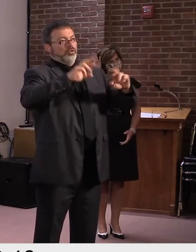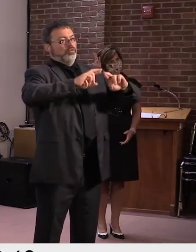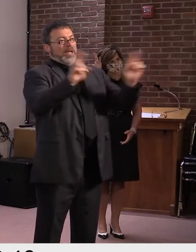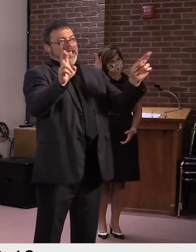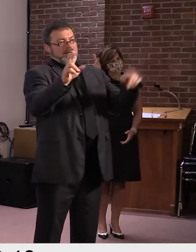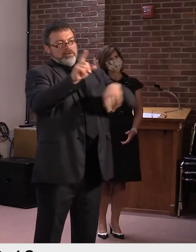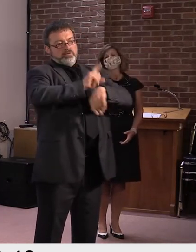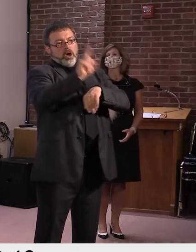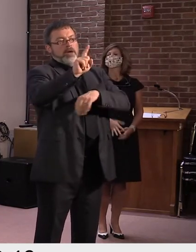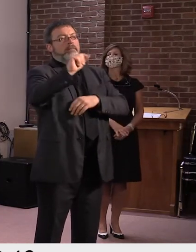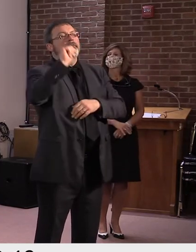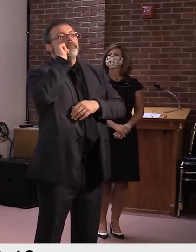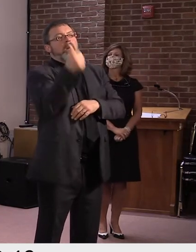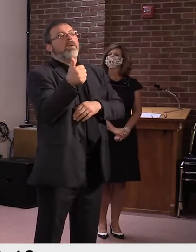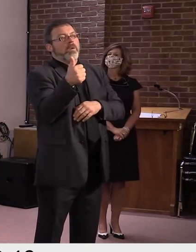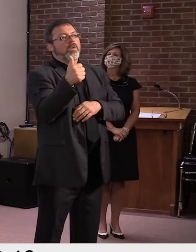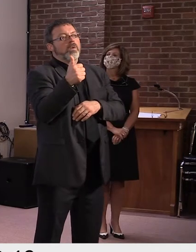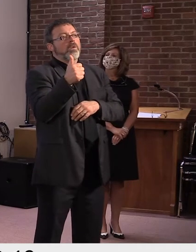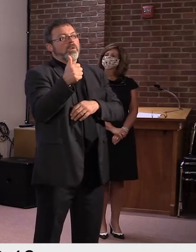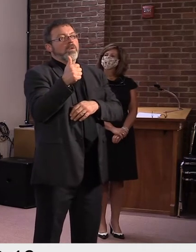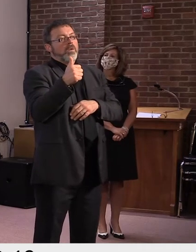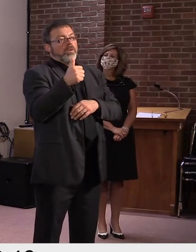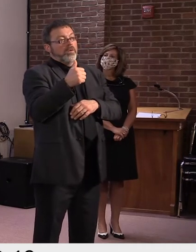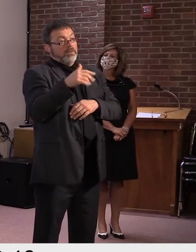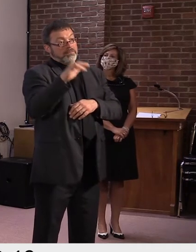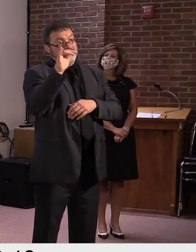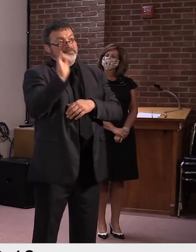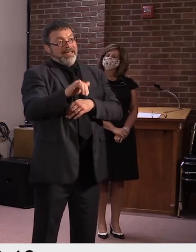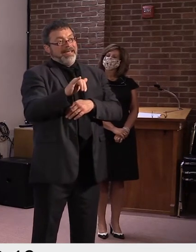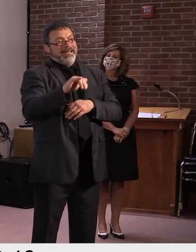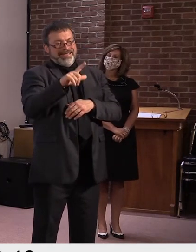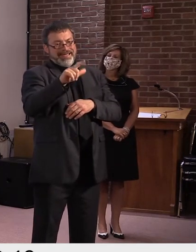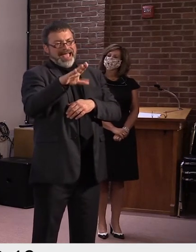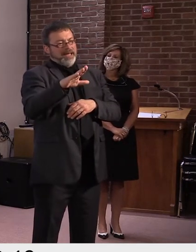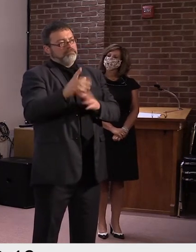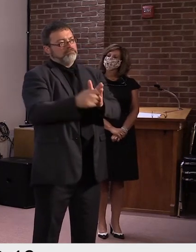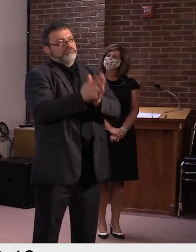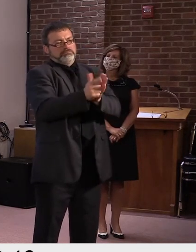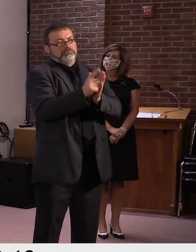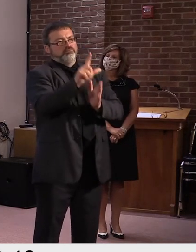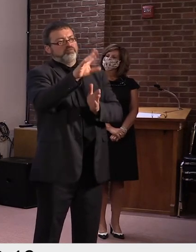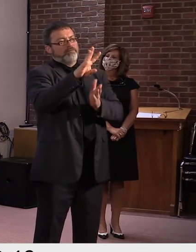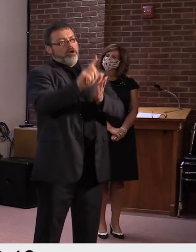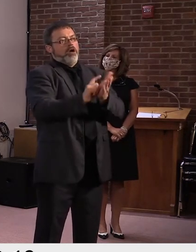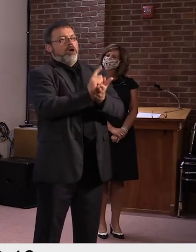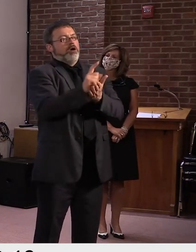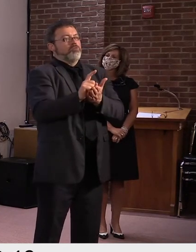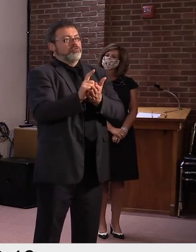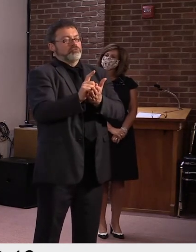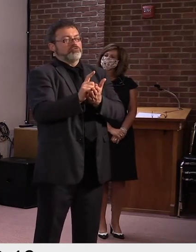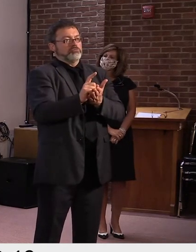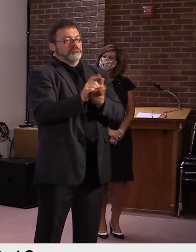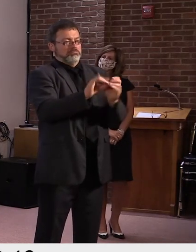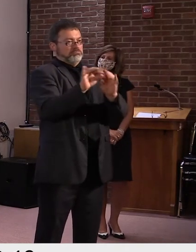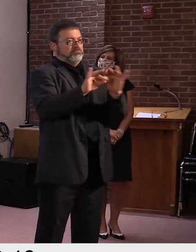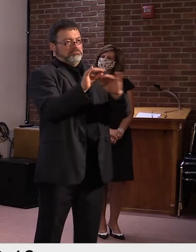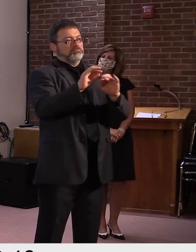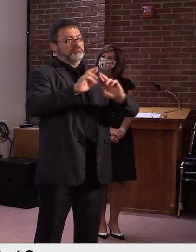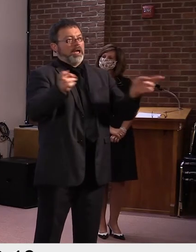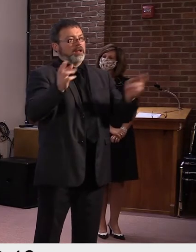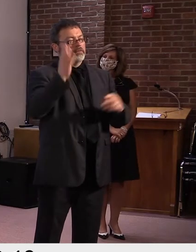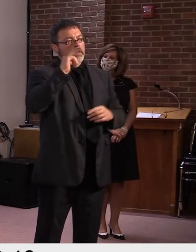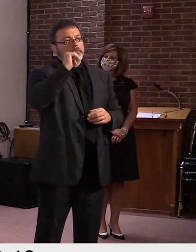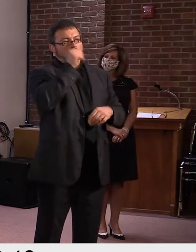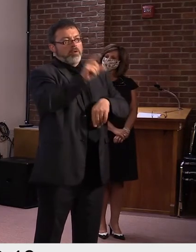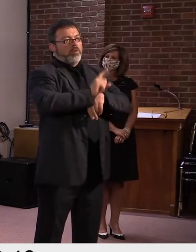results tomorrow. Why I'm here, I'll just say there is a new positive inmate